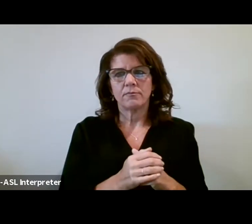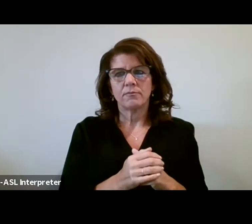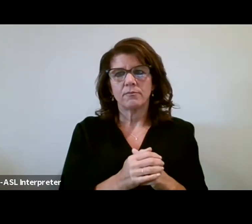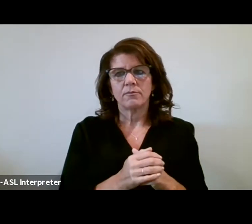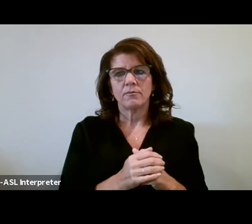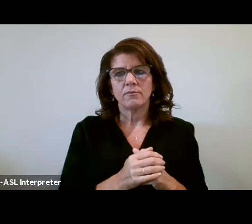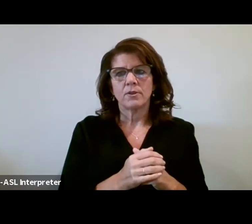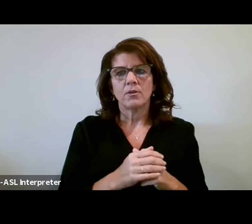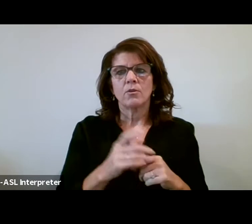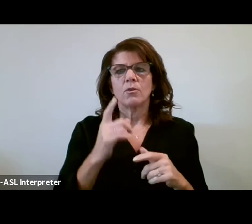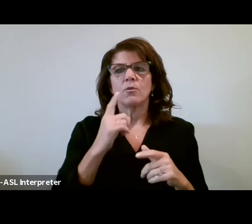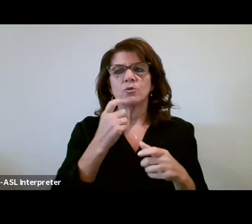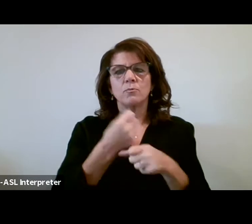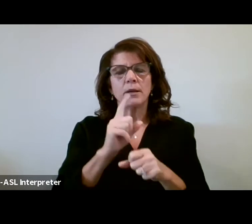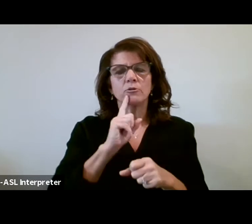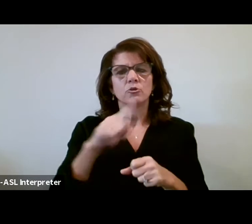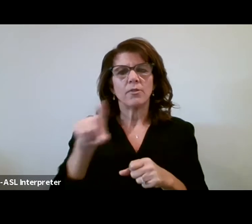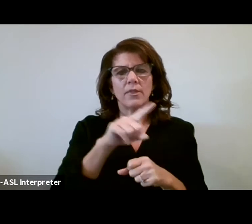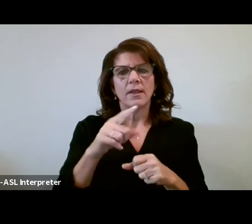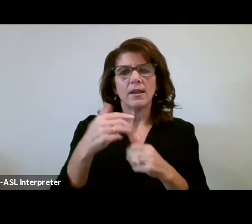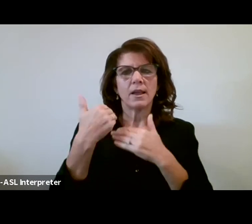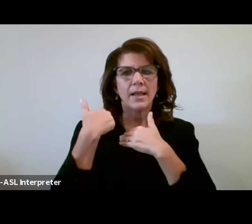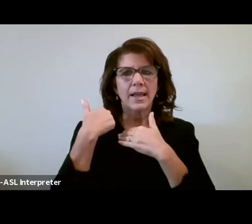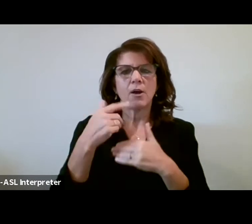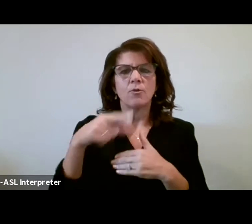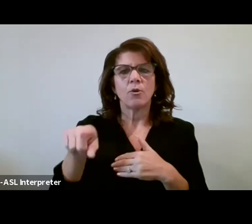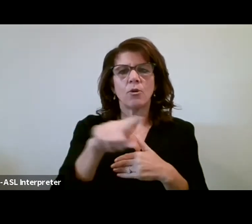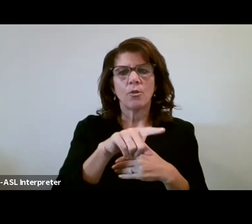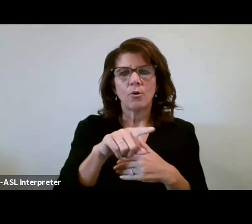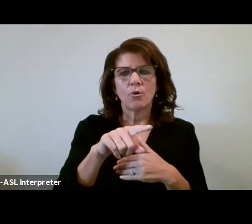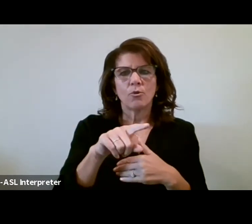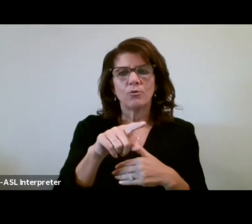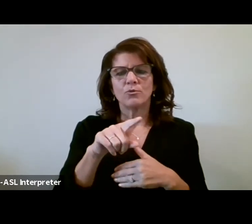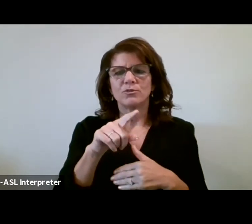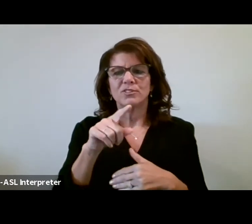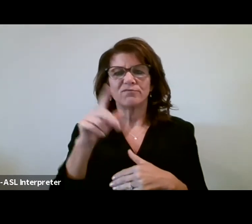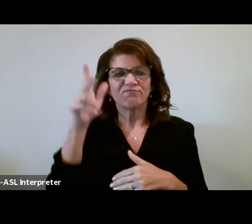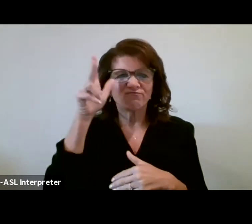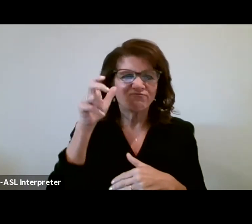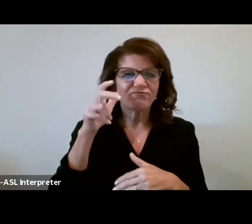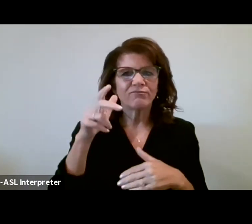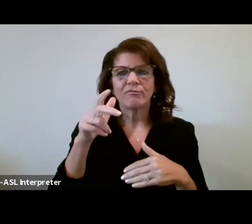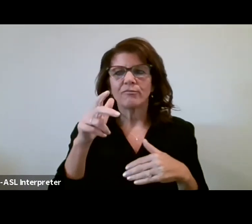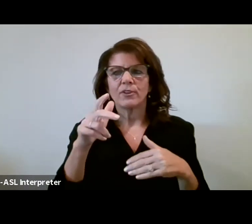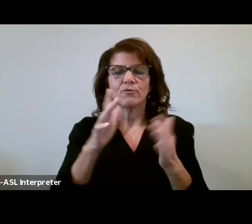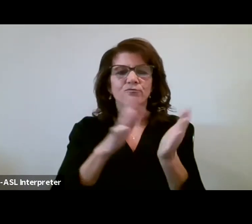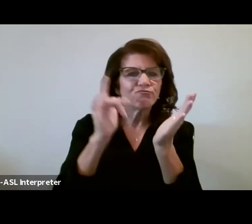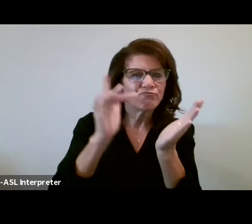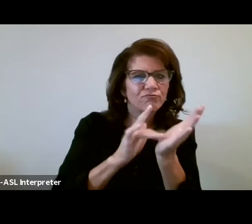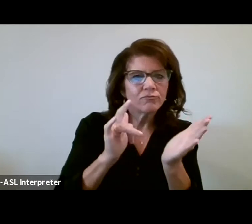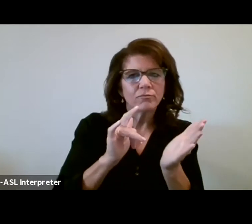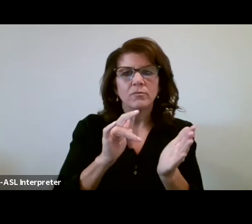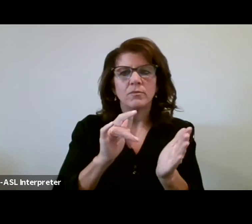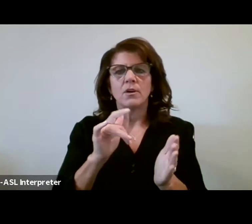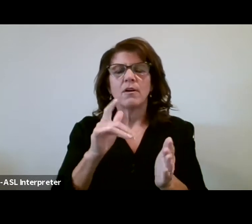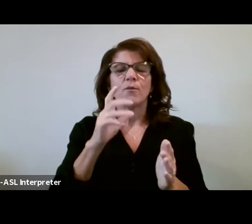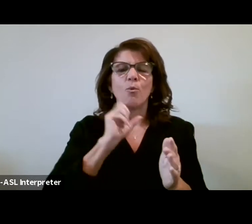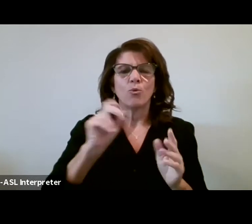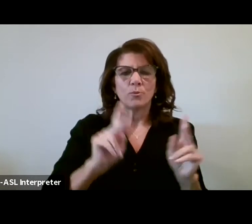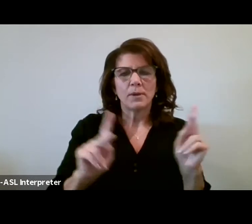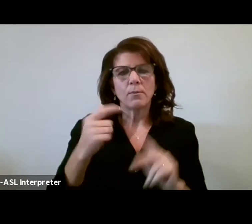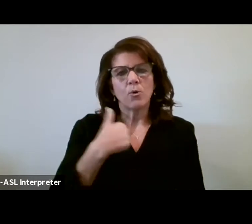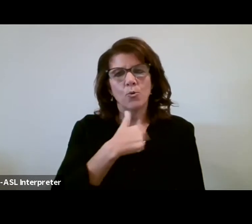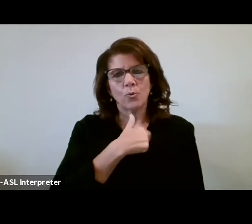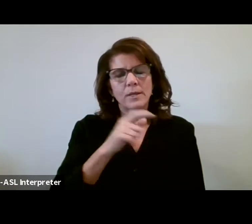measures to hold to account those unscrupulous criminals preying on older persons. We